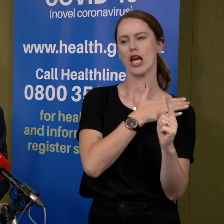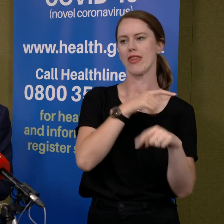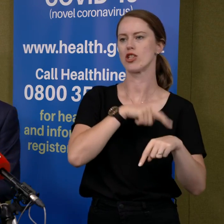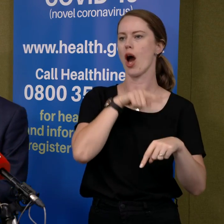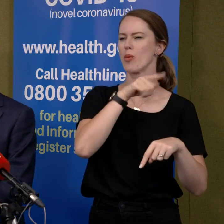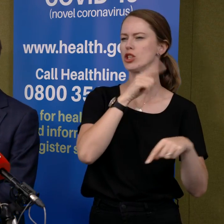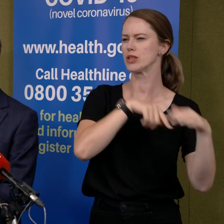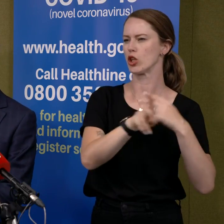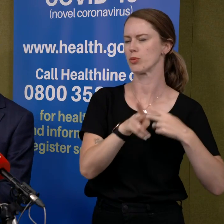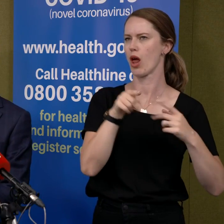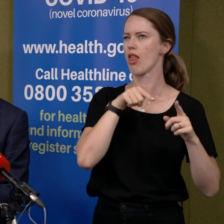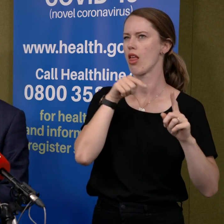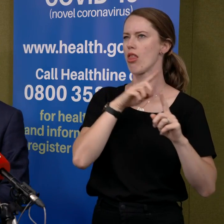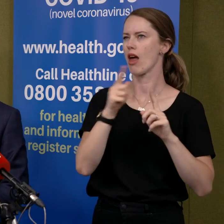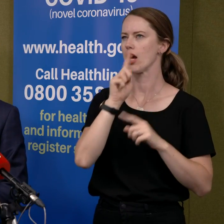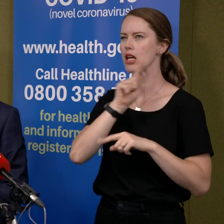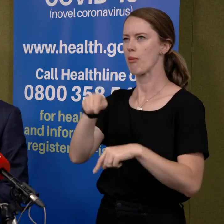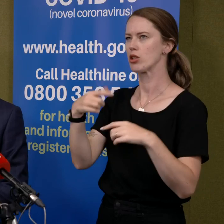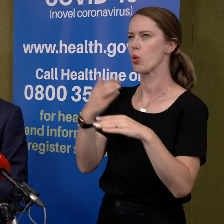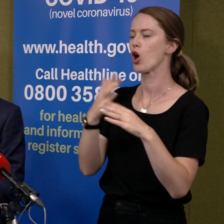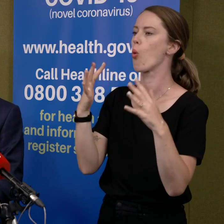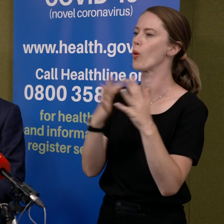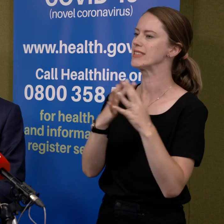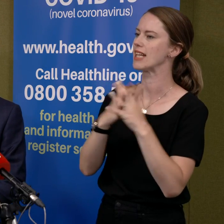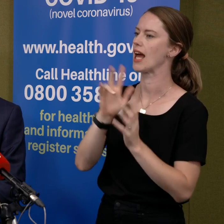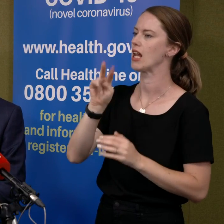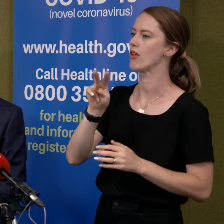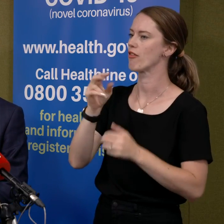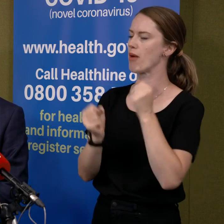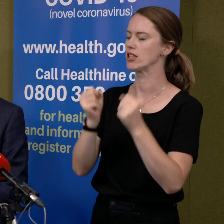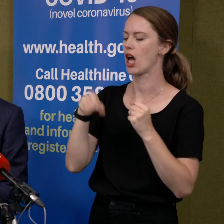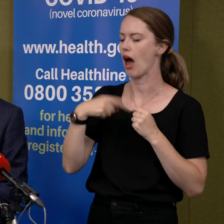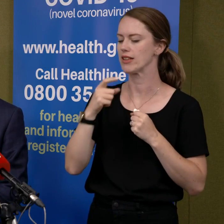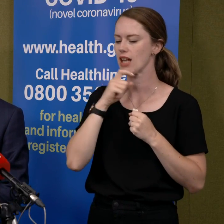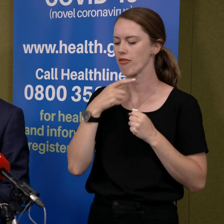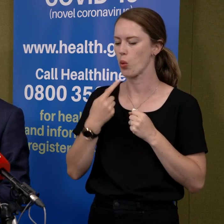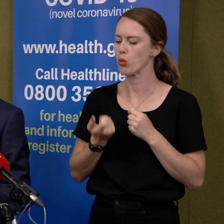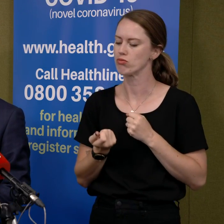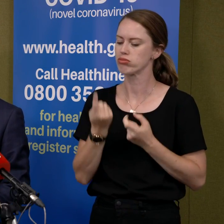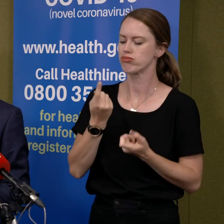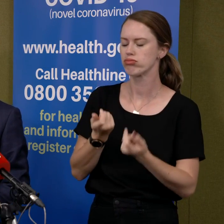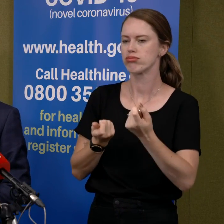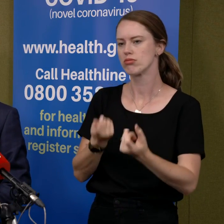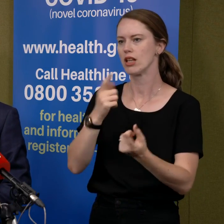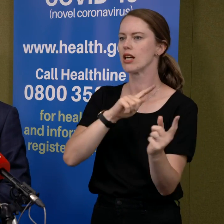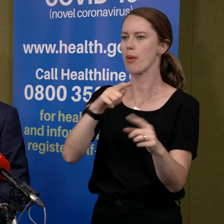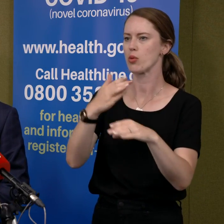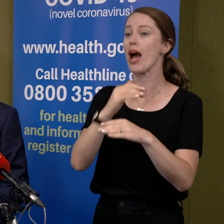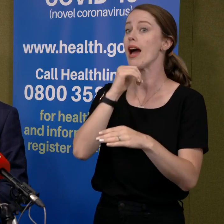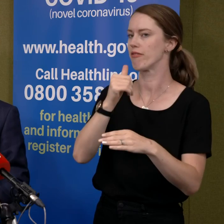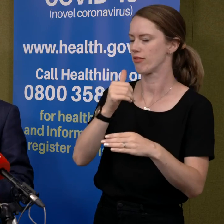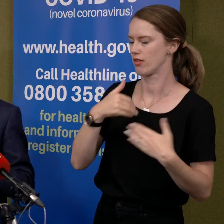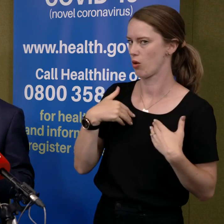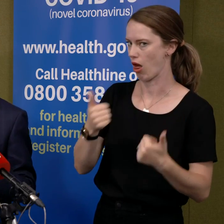admission, and so will be coming back to work by this Wednesday, the 11th of March, and other staff will progressively return to work, if they are